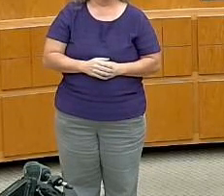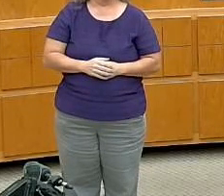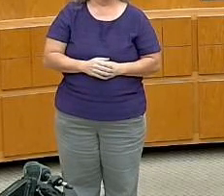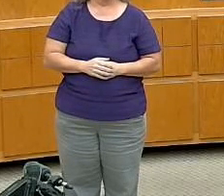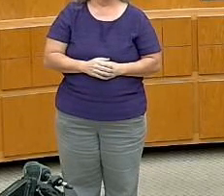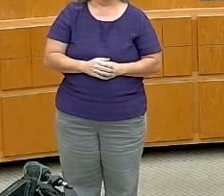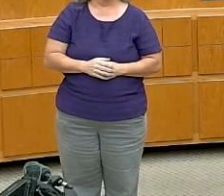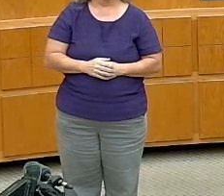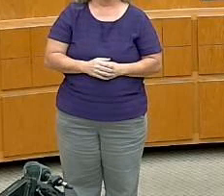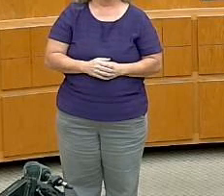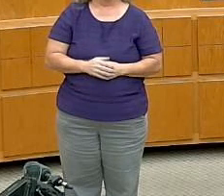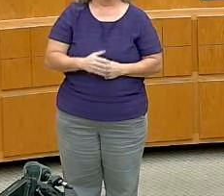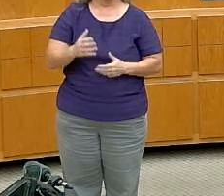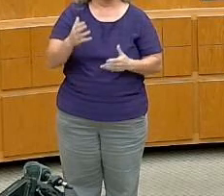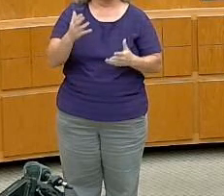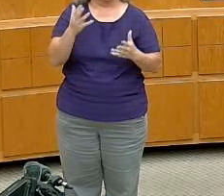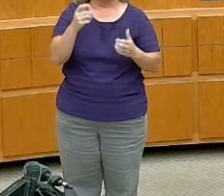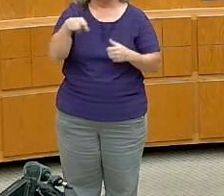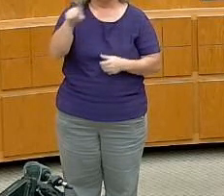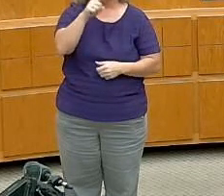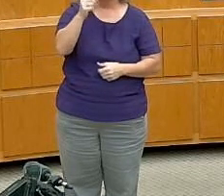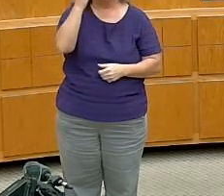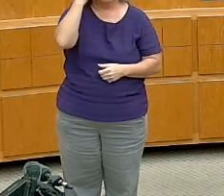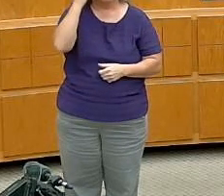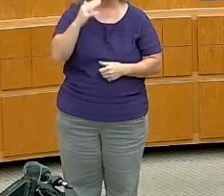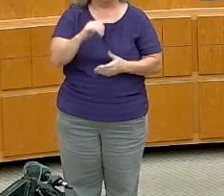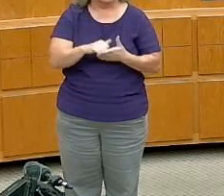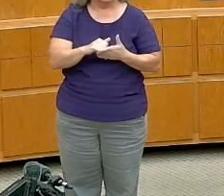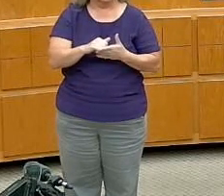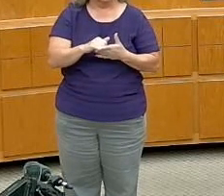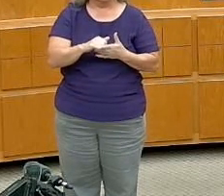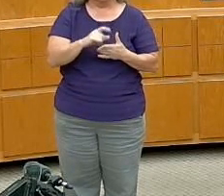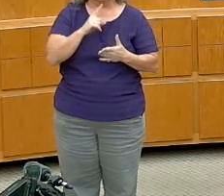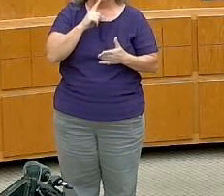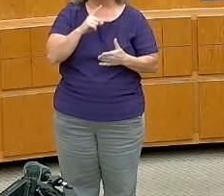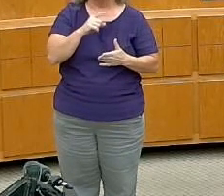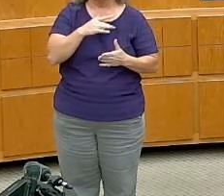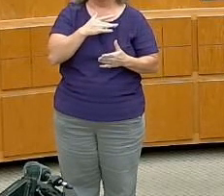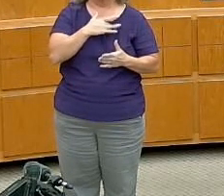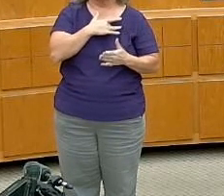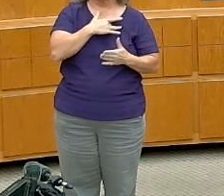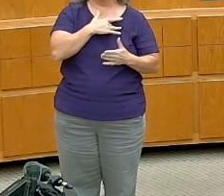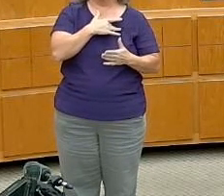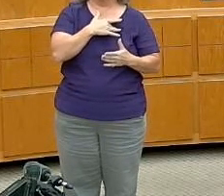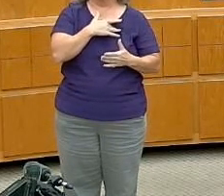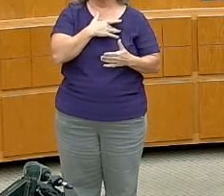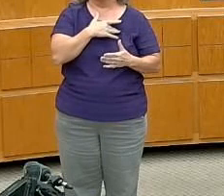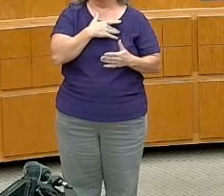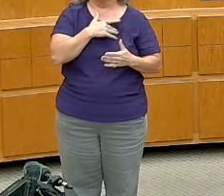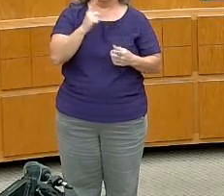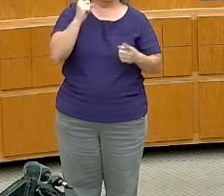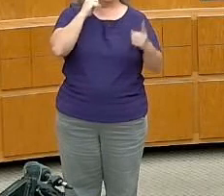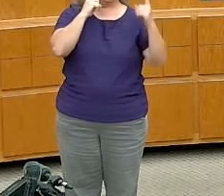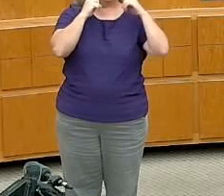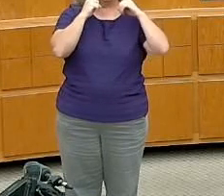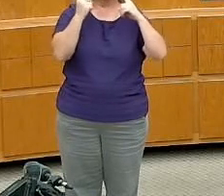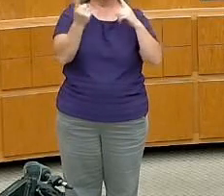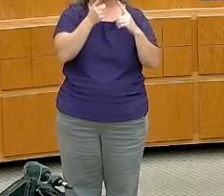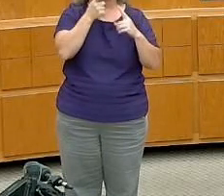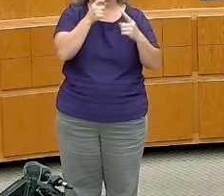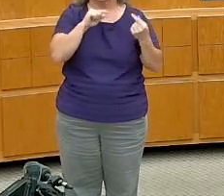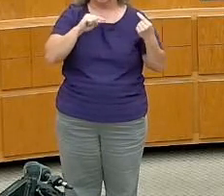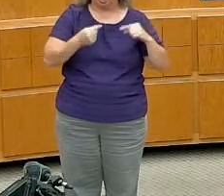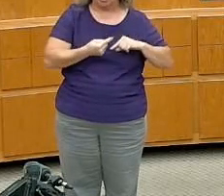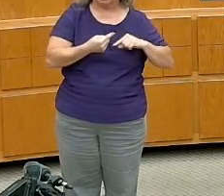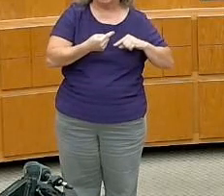that it's heartfelt when I hear of somebody who's hurting because they did not get the test